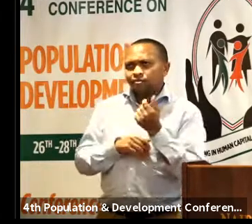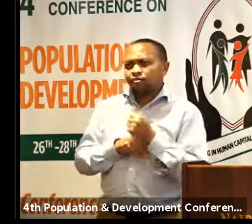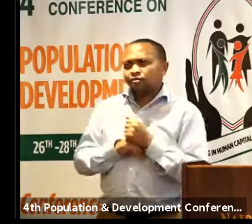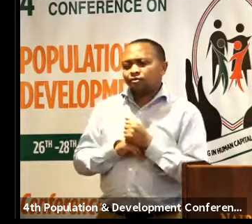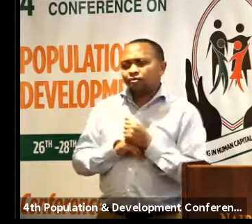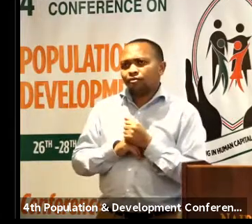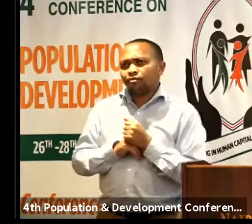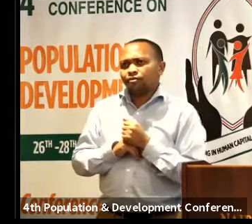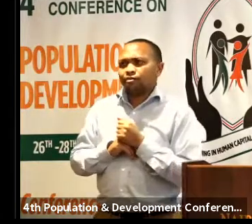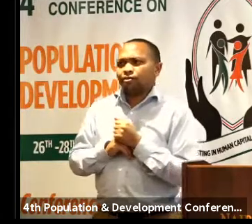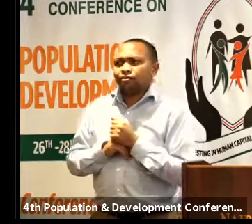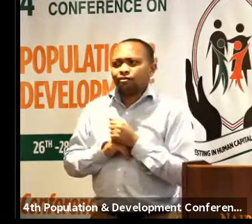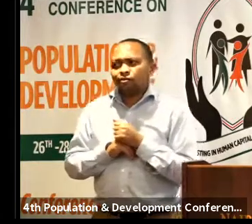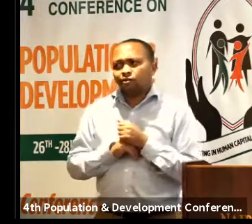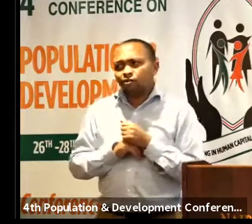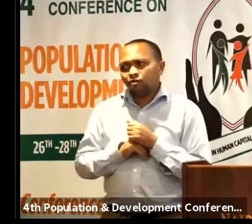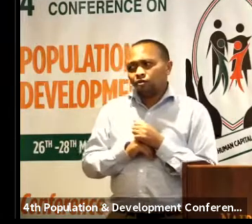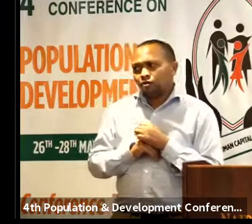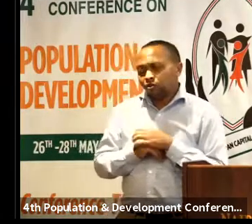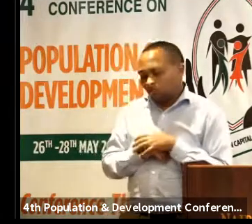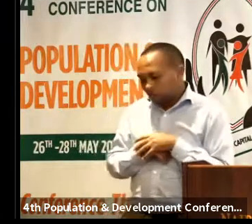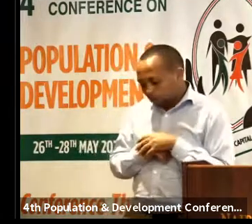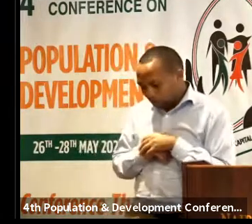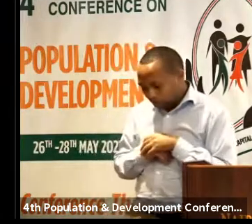a second.